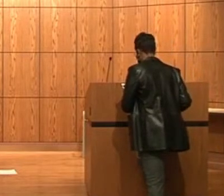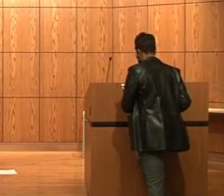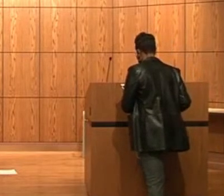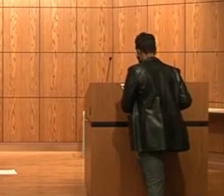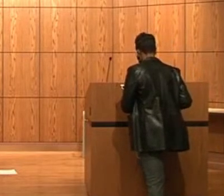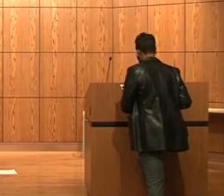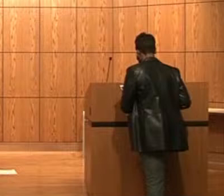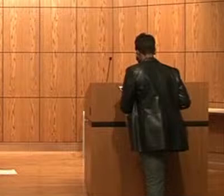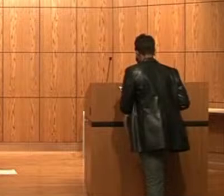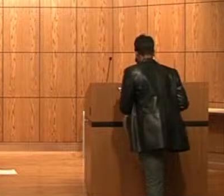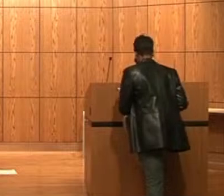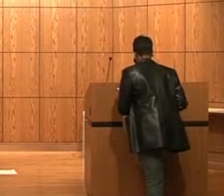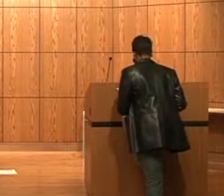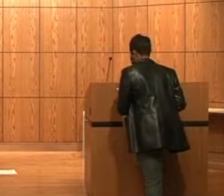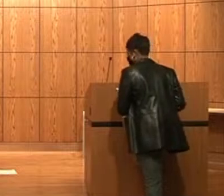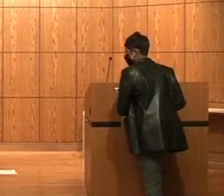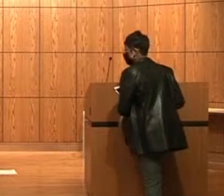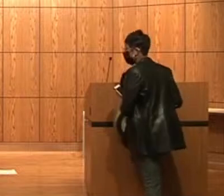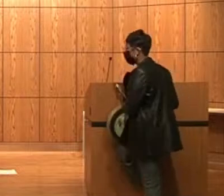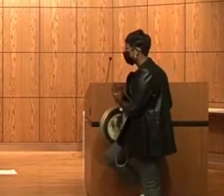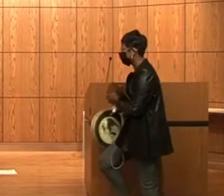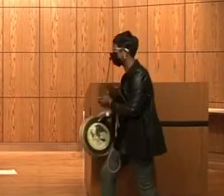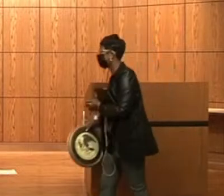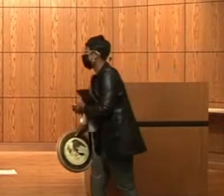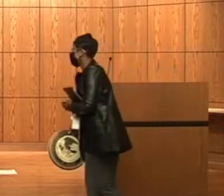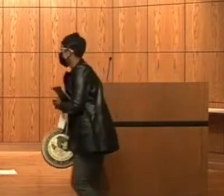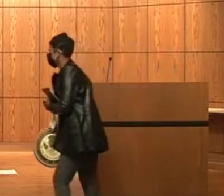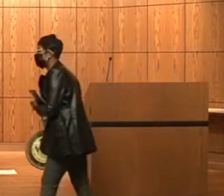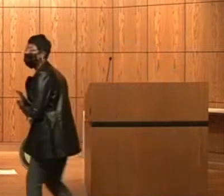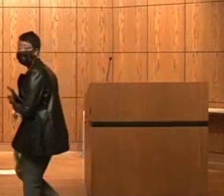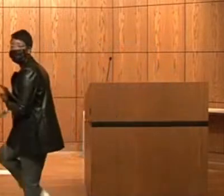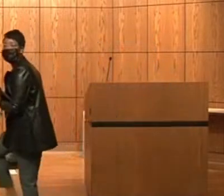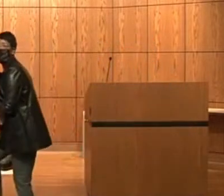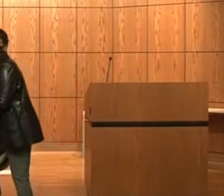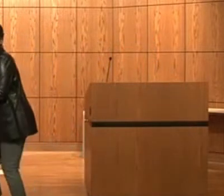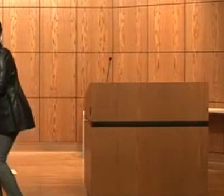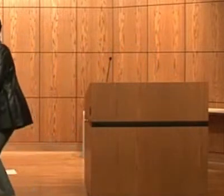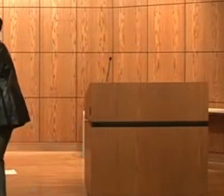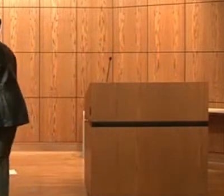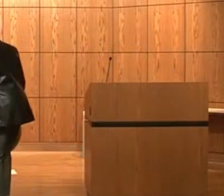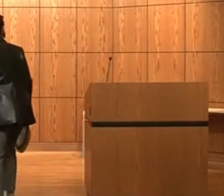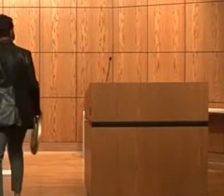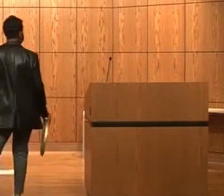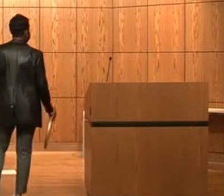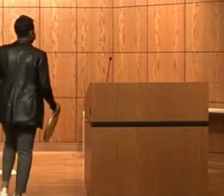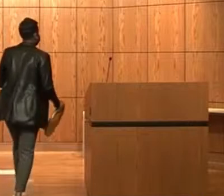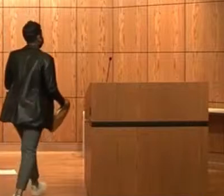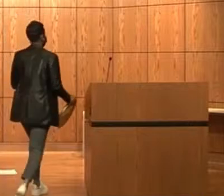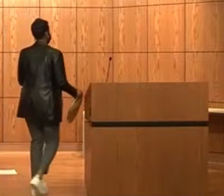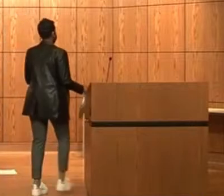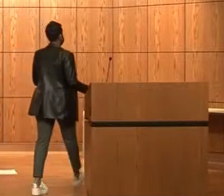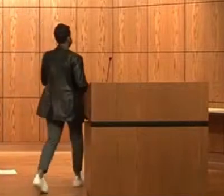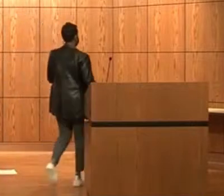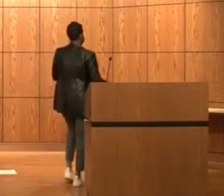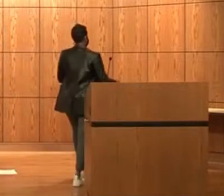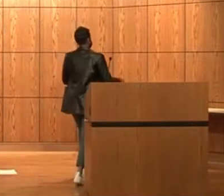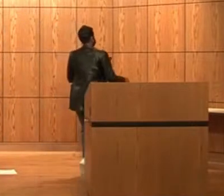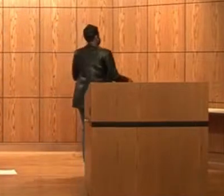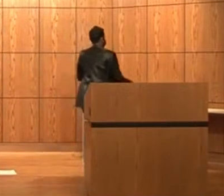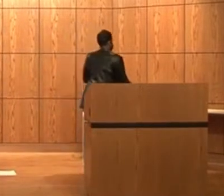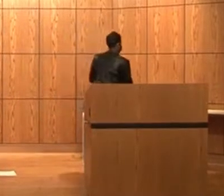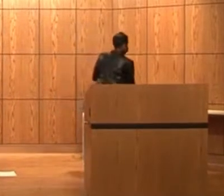Oh, shit. Yeah, that's not gonna work. Sorry, Can you do me guys. a favor real quick? Yeah. You just stand up there. Yeah. So I just want to be able to focus in,